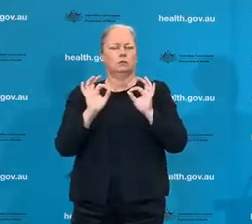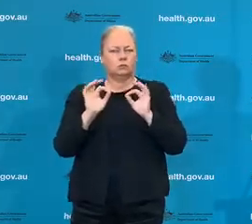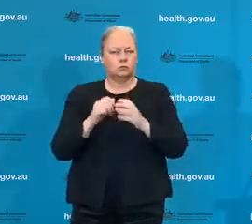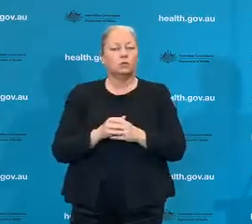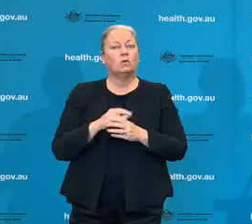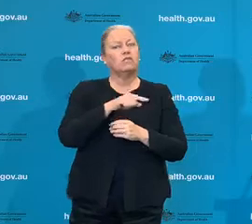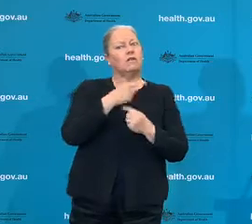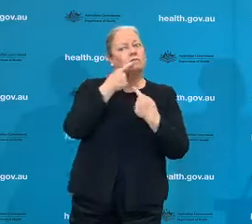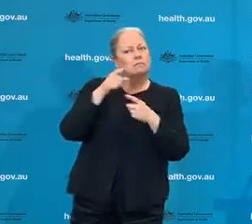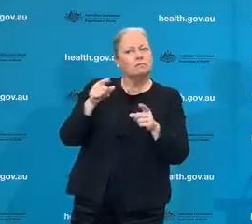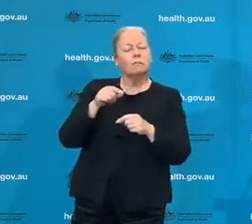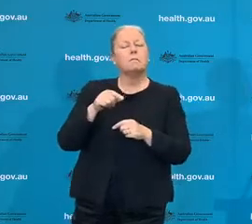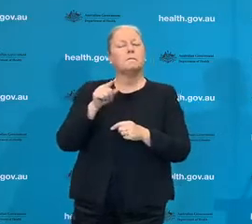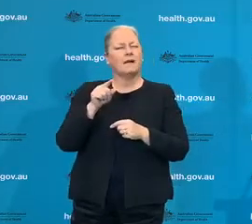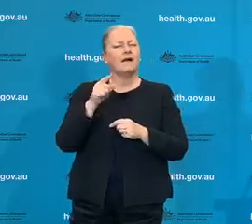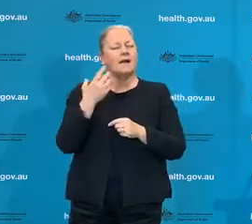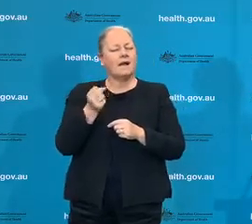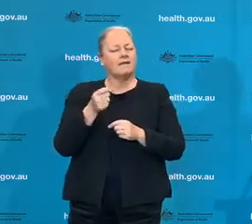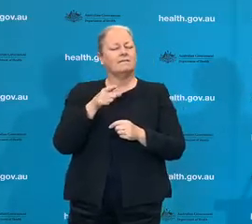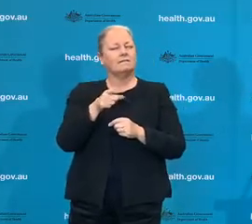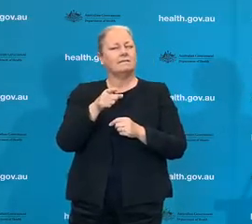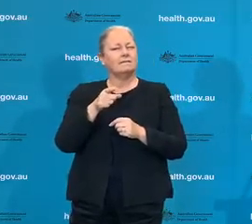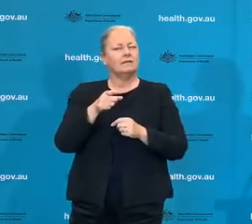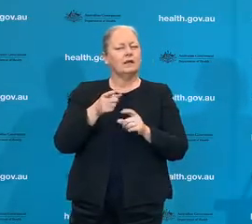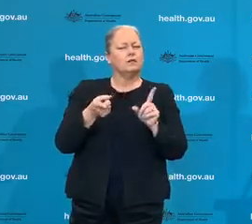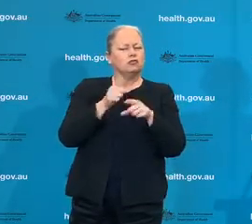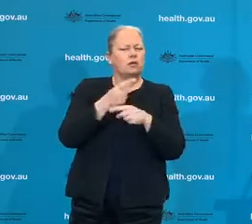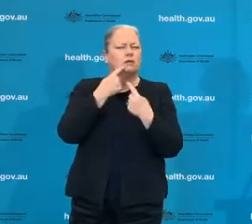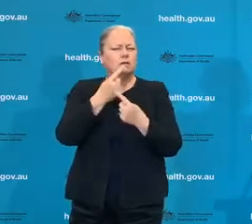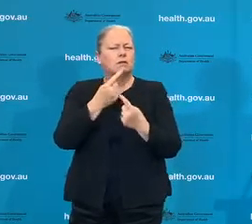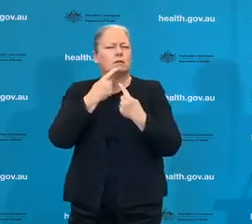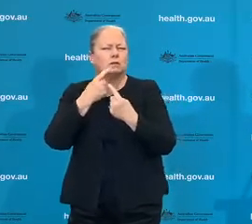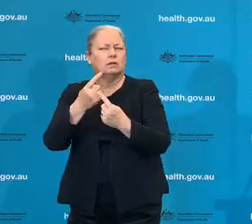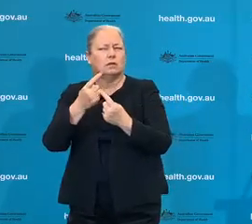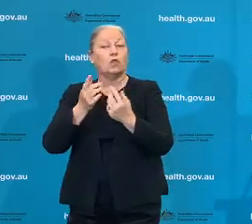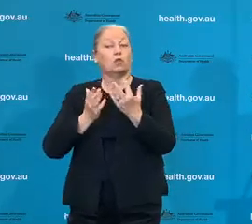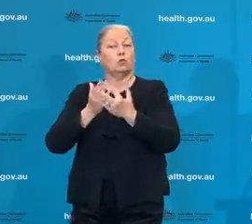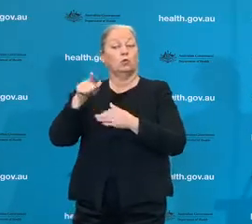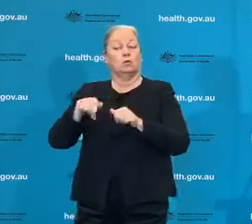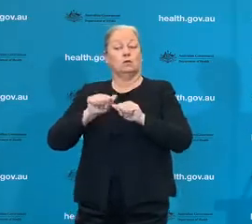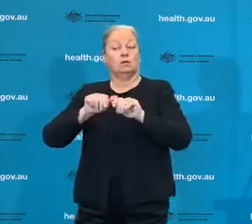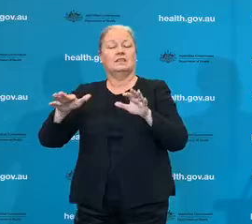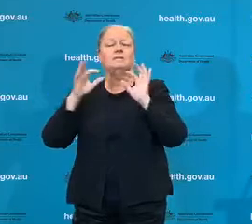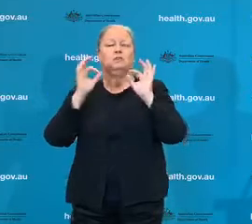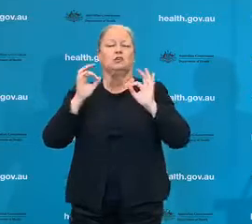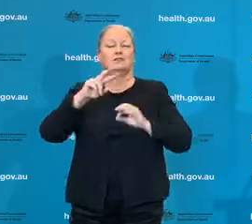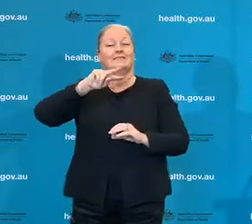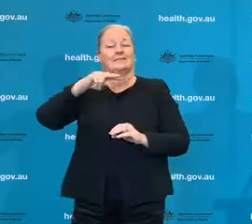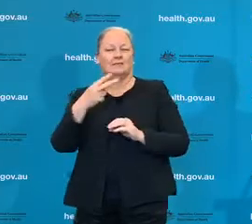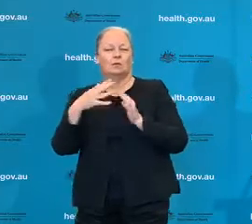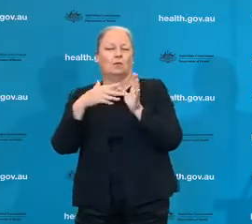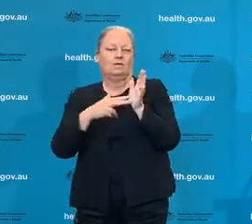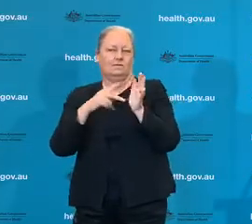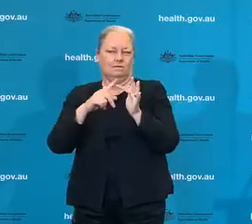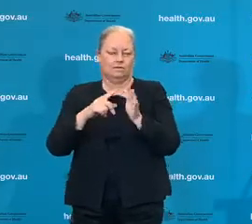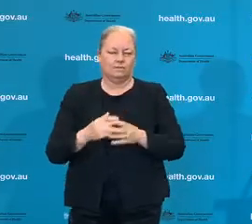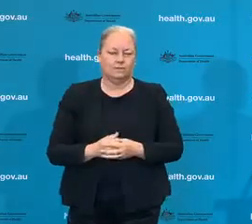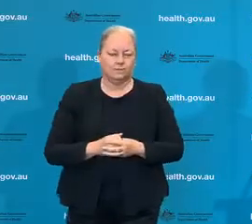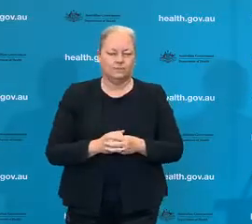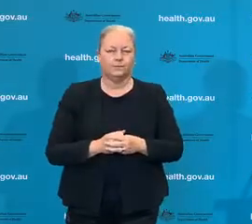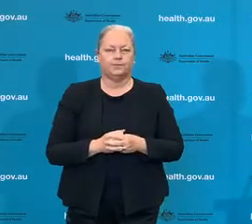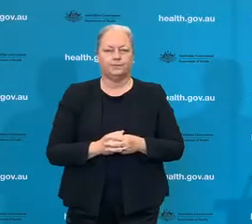recommendations have changed during the pandemic and during Victoria's second wave. Leading Australia's